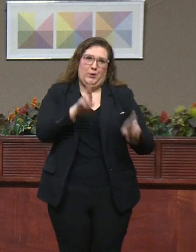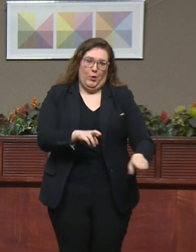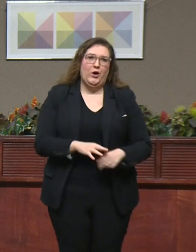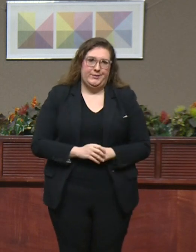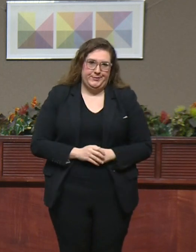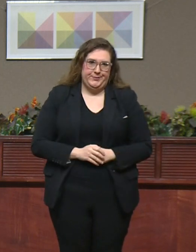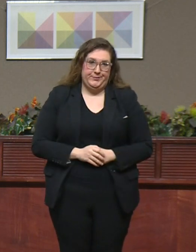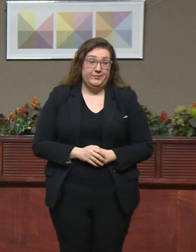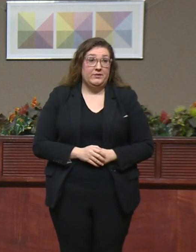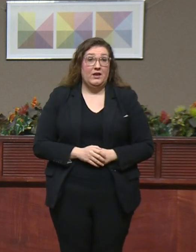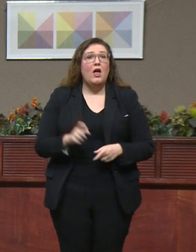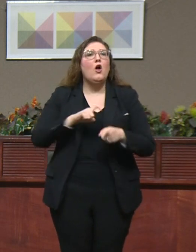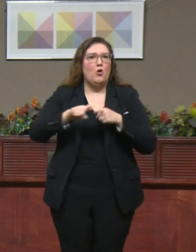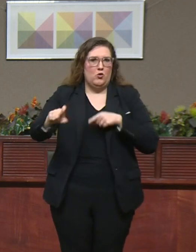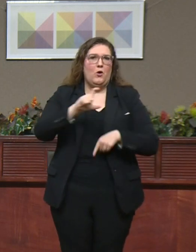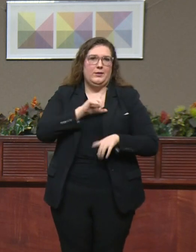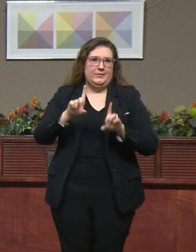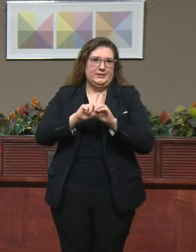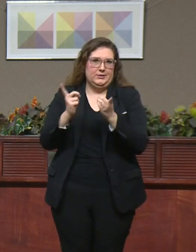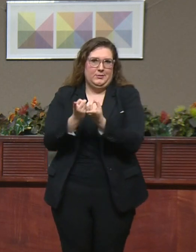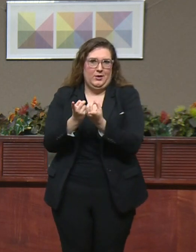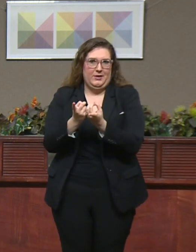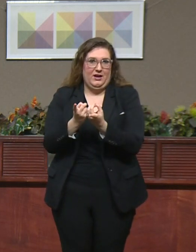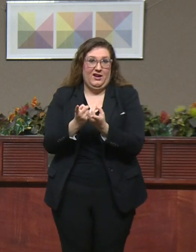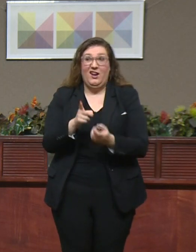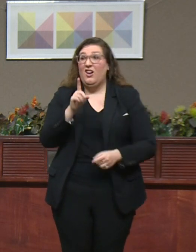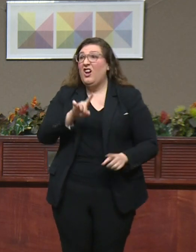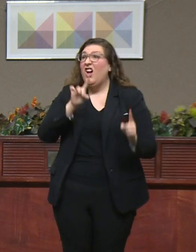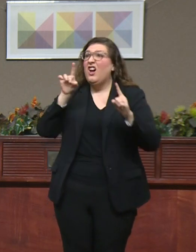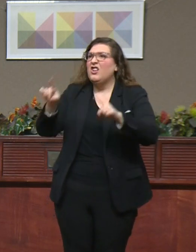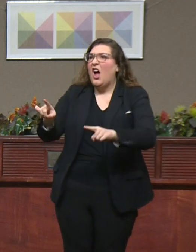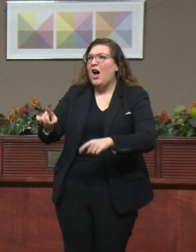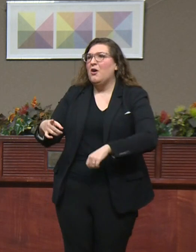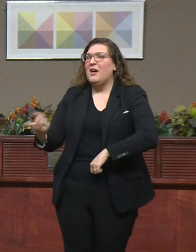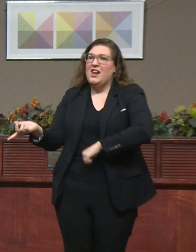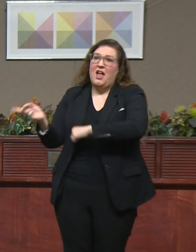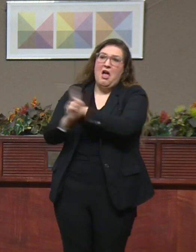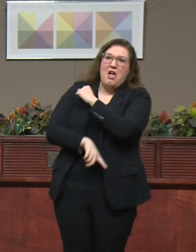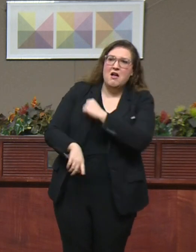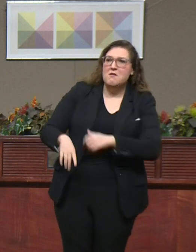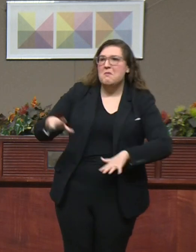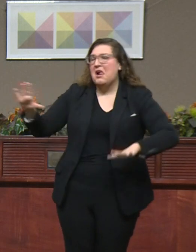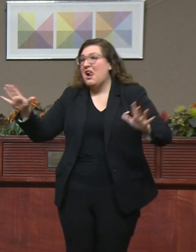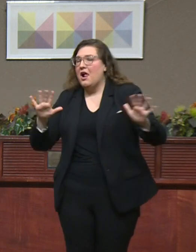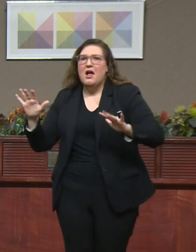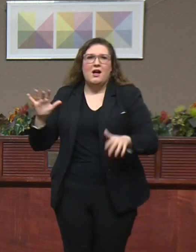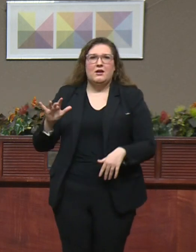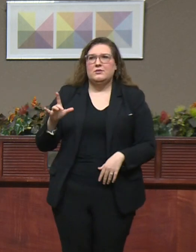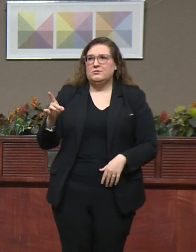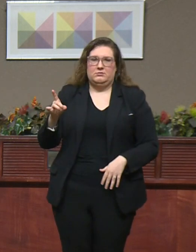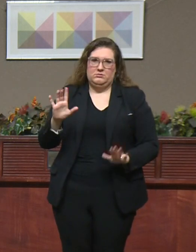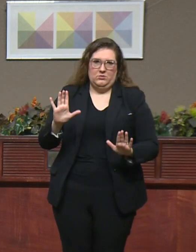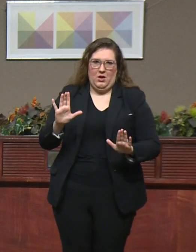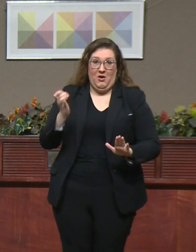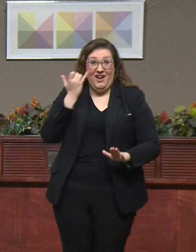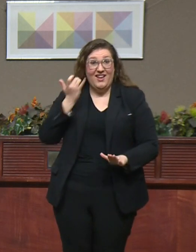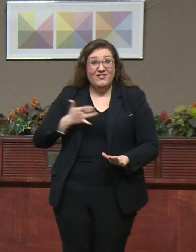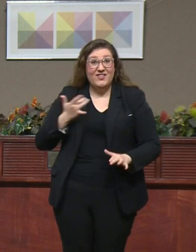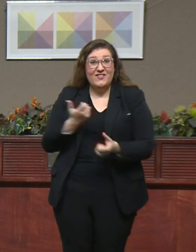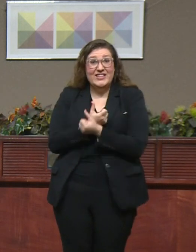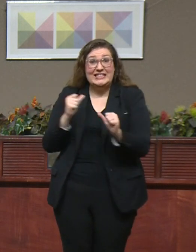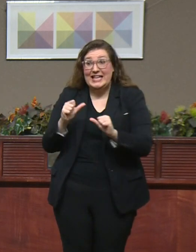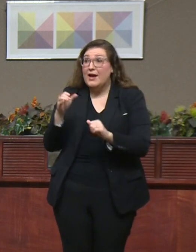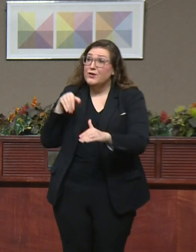law enforcement. But more importantly, don't patronize those establishments if you don't feel safe because of that. But we want to know about that so we can stop it